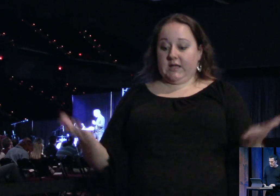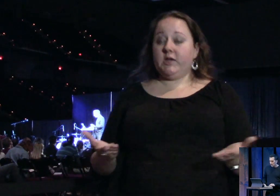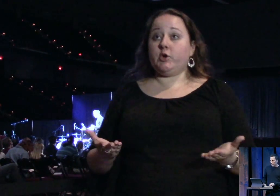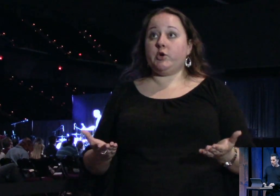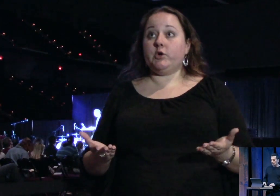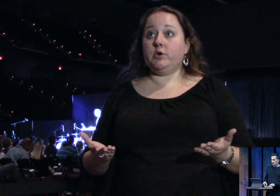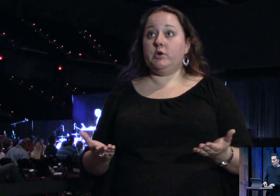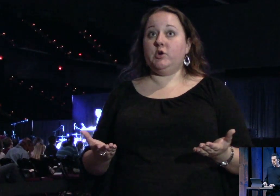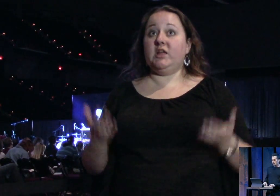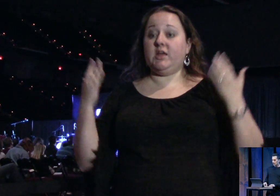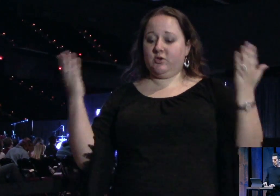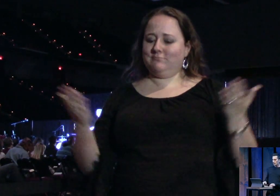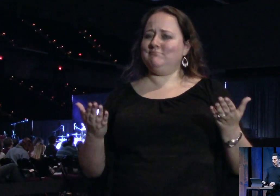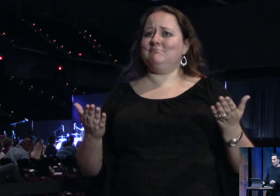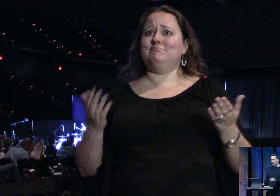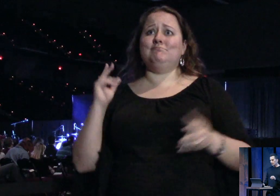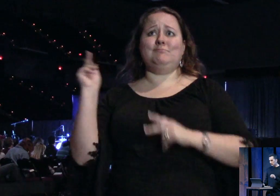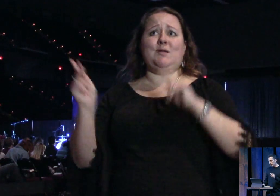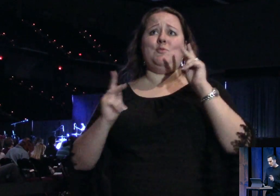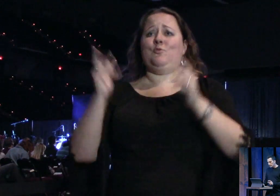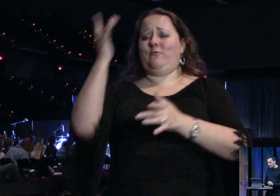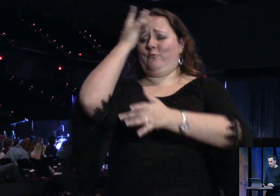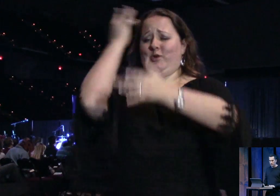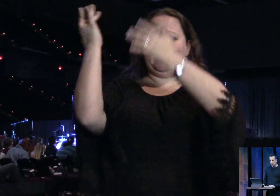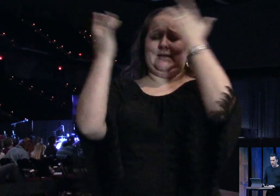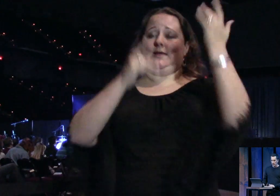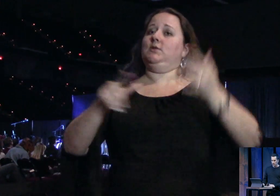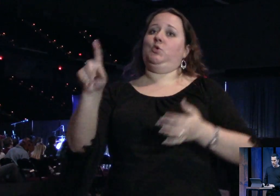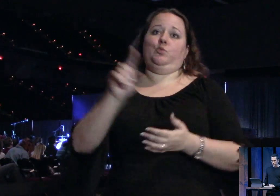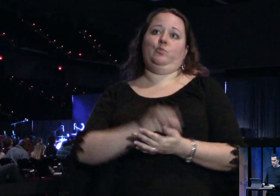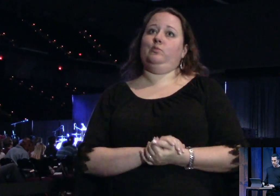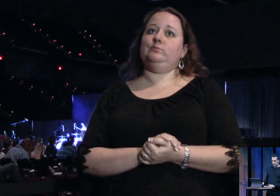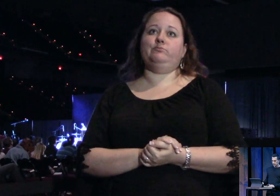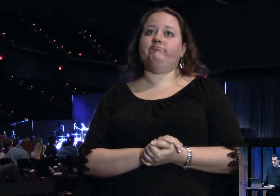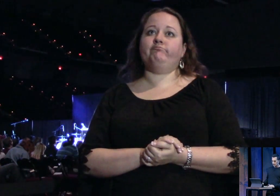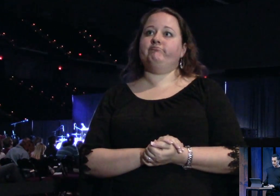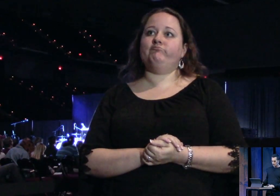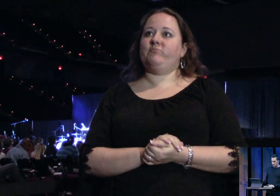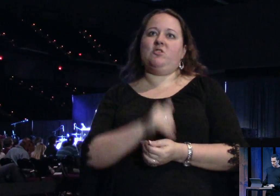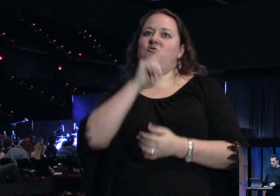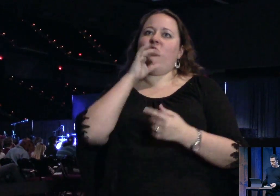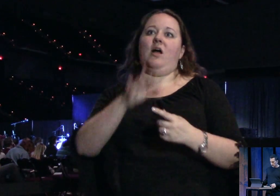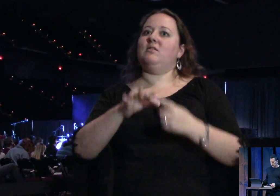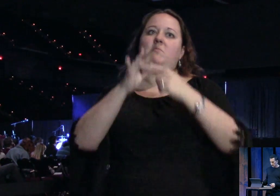Under the sun, you are easily forgotten.